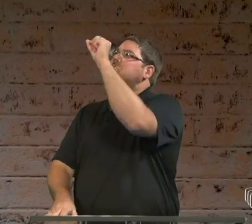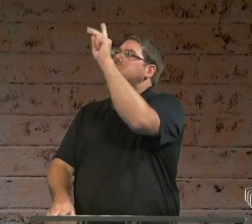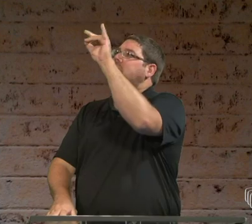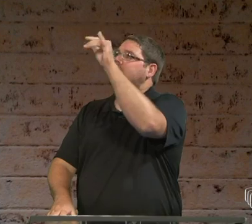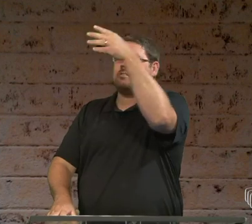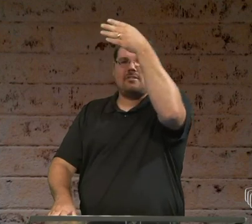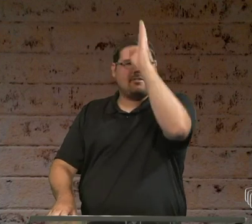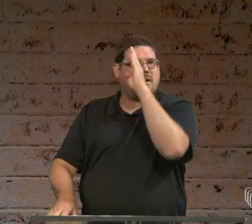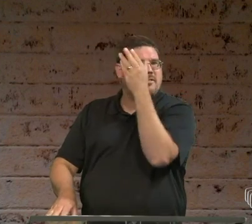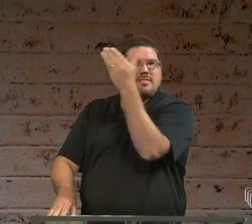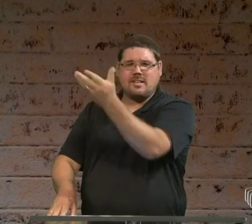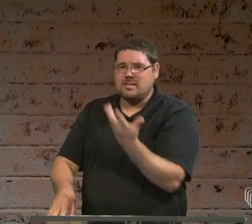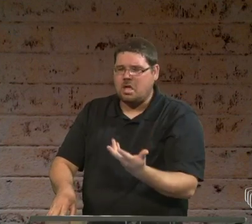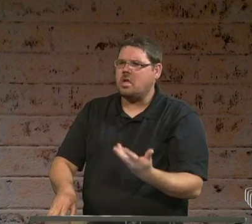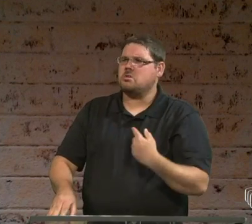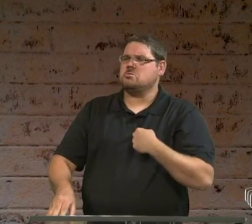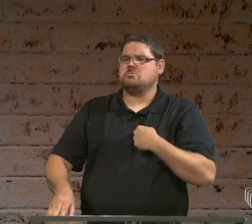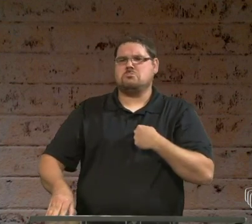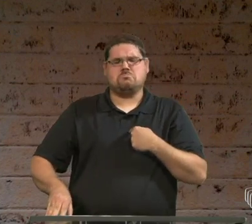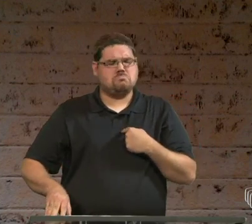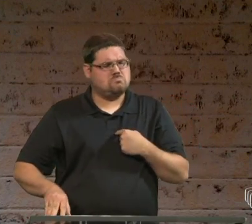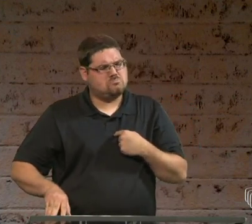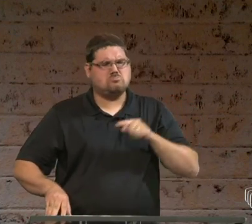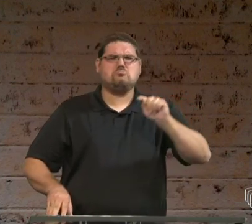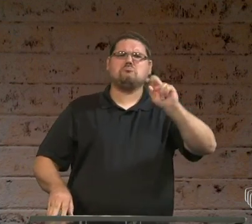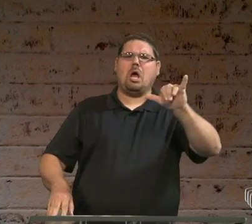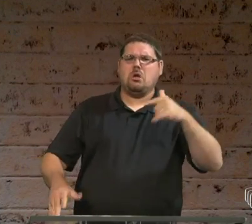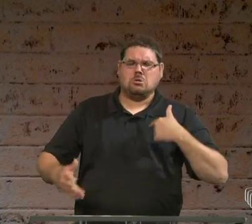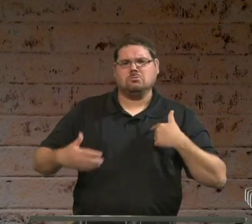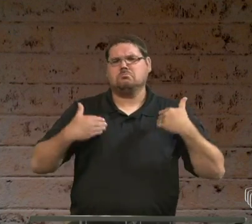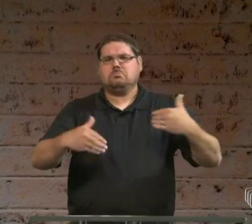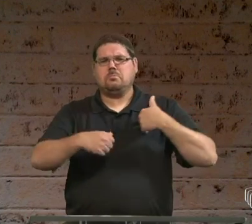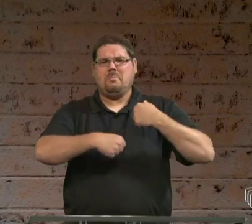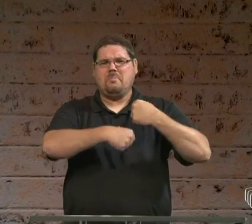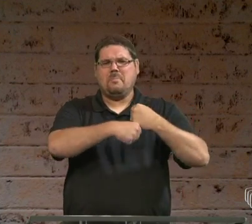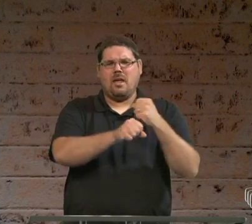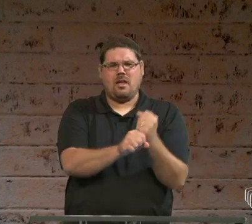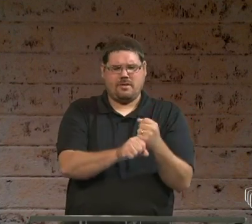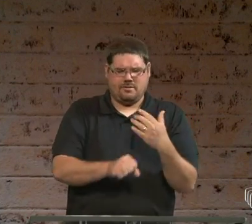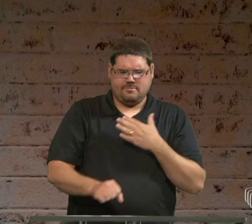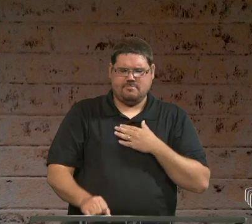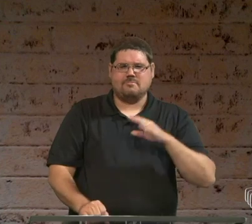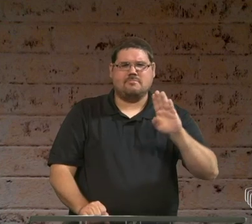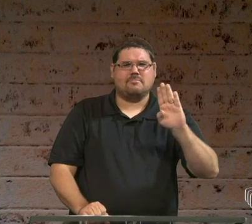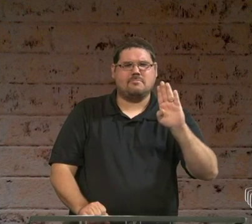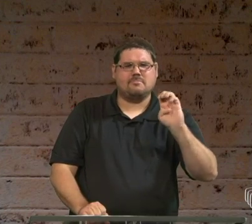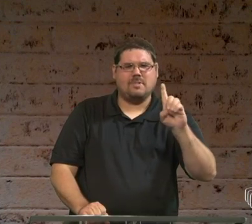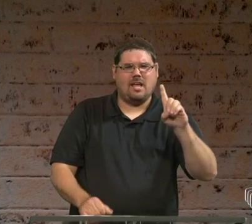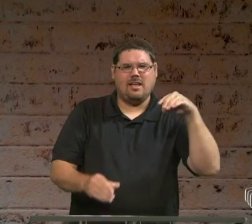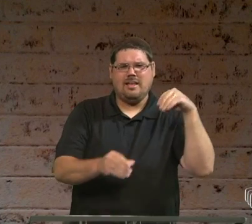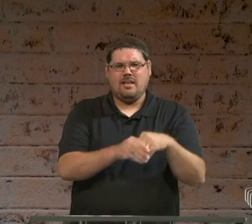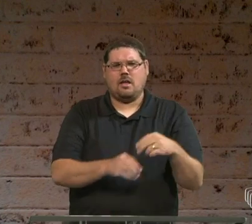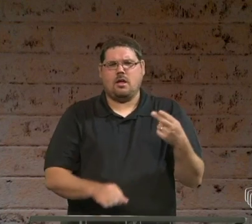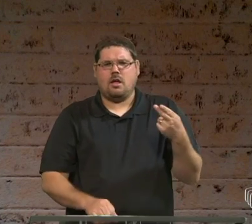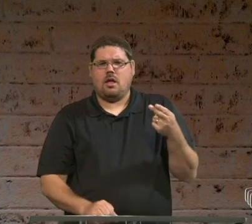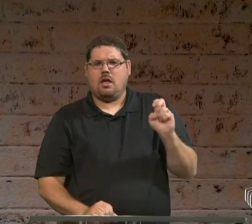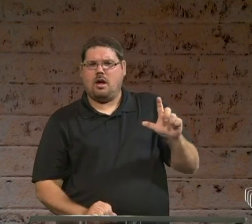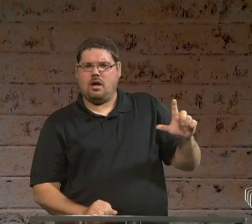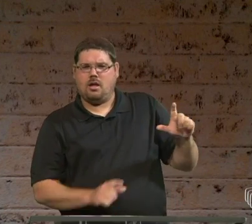sky. So what if I went up to the sky? Yes, God would be there. Well, let me try something different. What if I made my bed